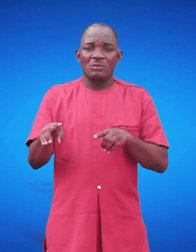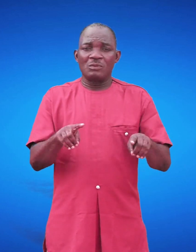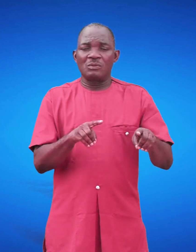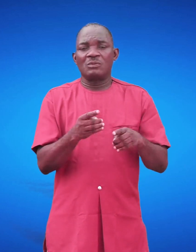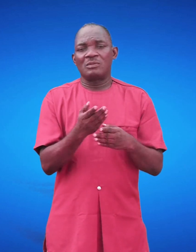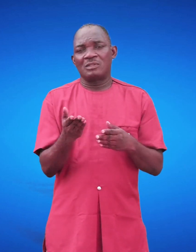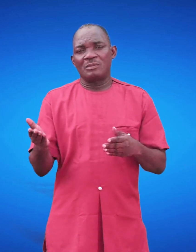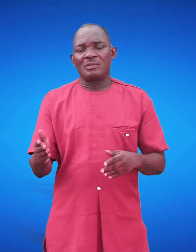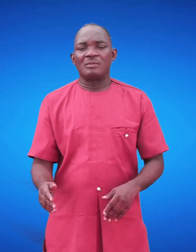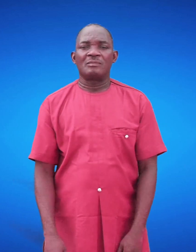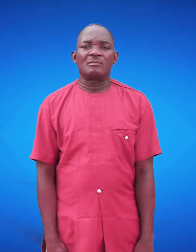something.